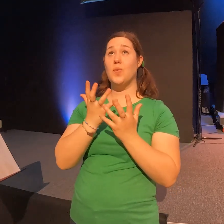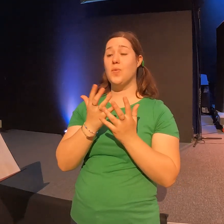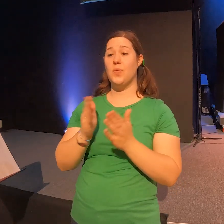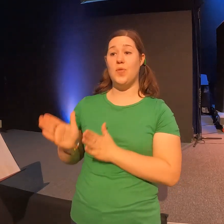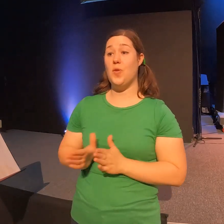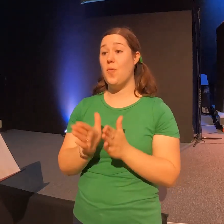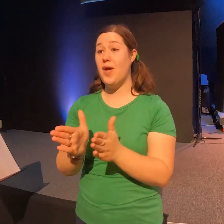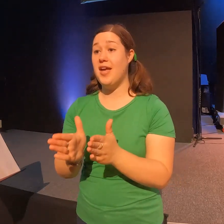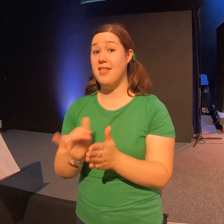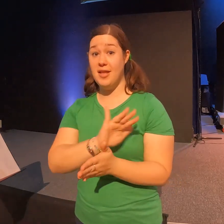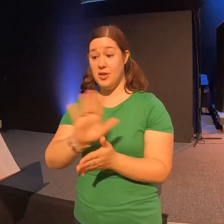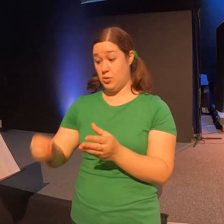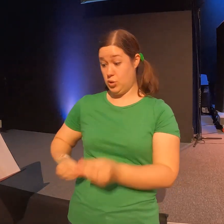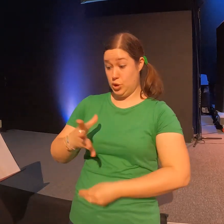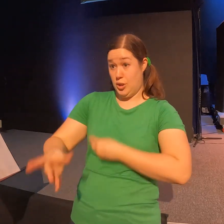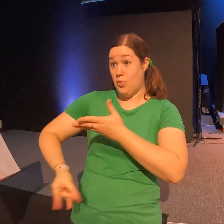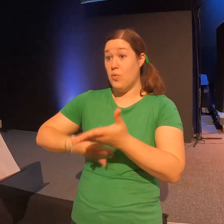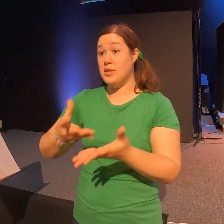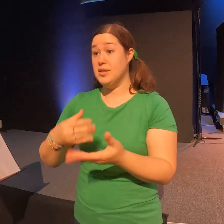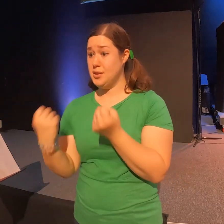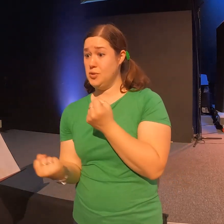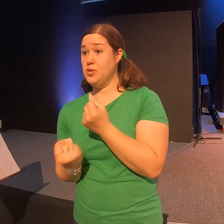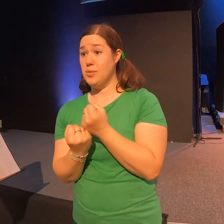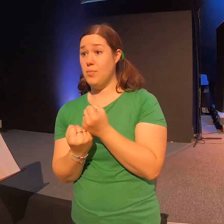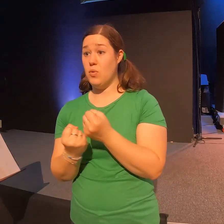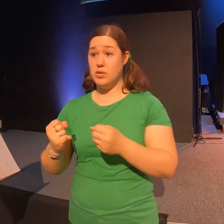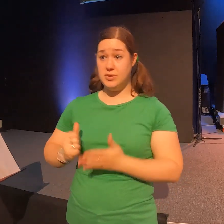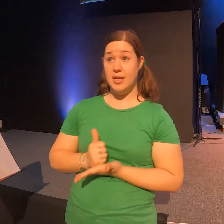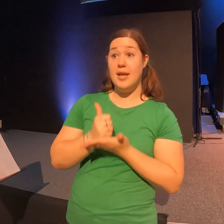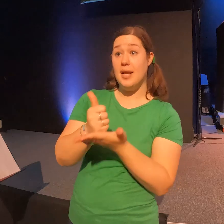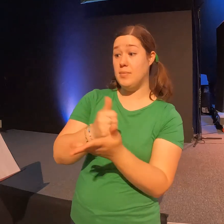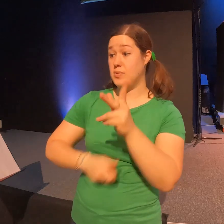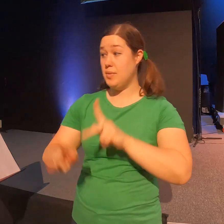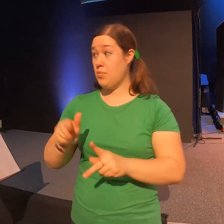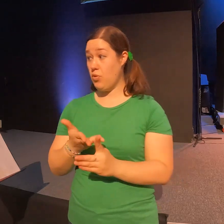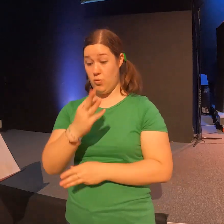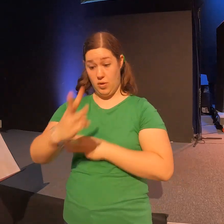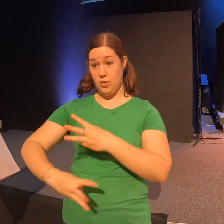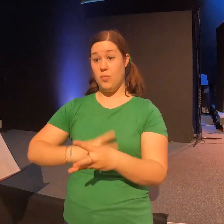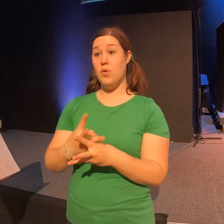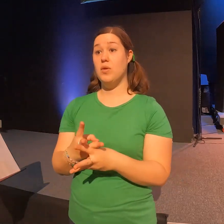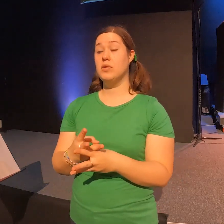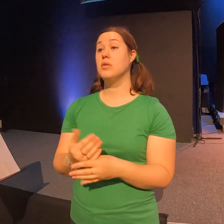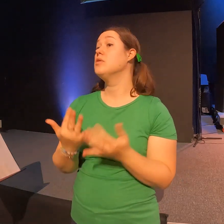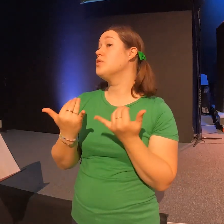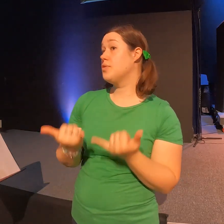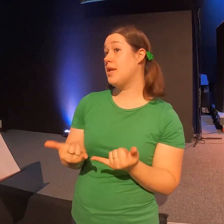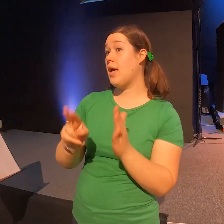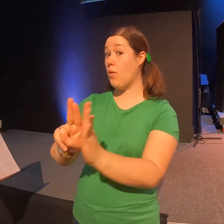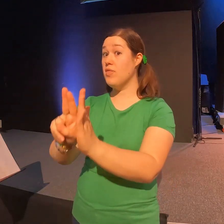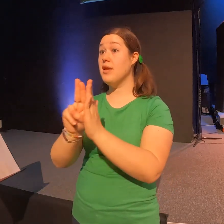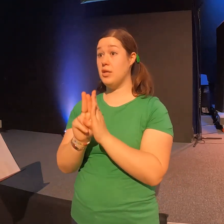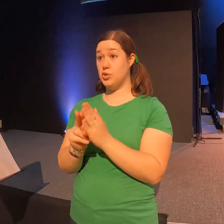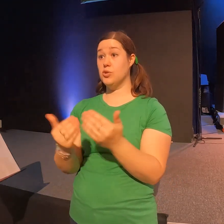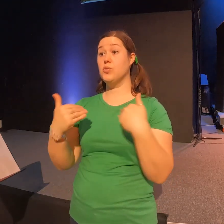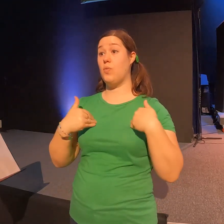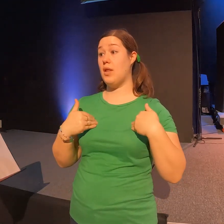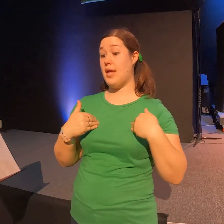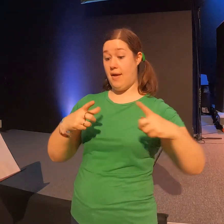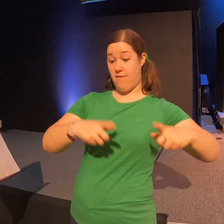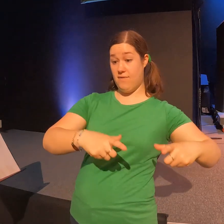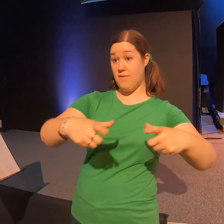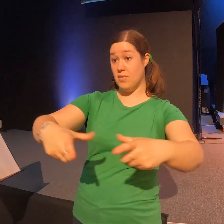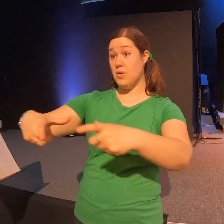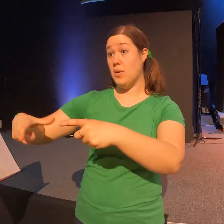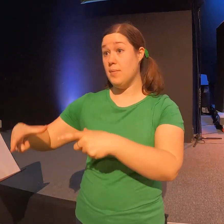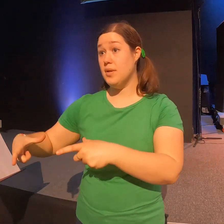God's love throughout our world. So during this time, ushers will be coming around with offering plates. You're welcome to give a physical gift that way. Or if you're worshiping